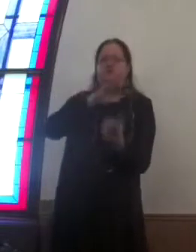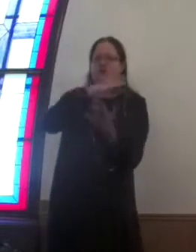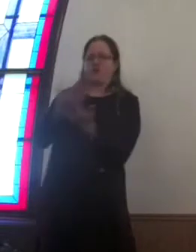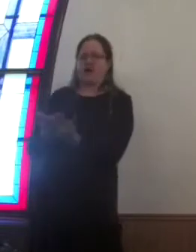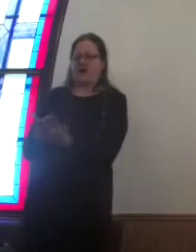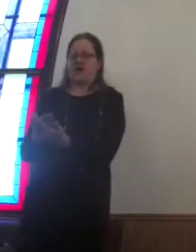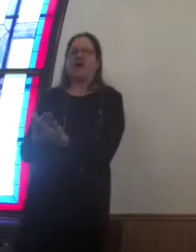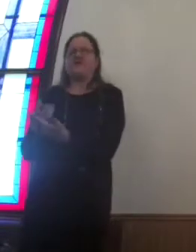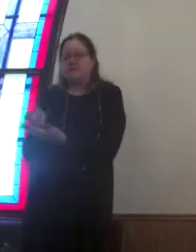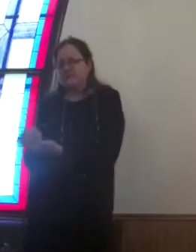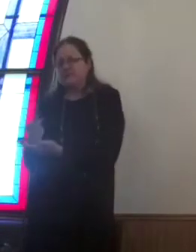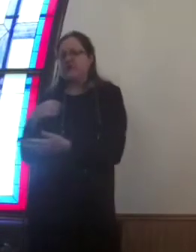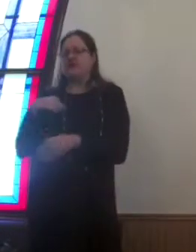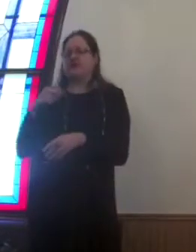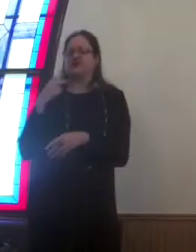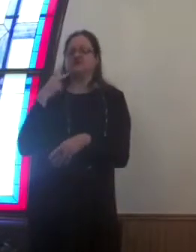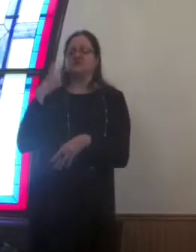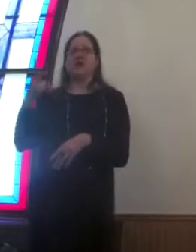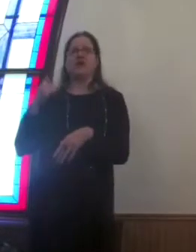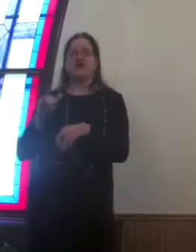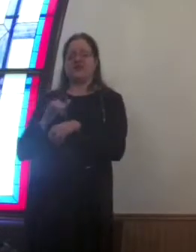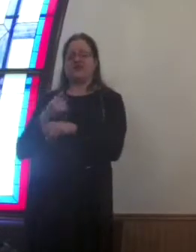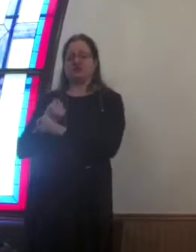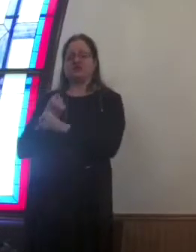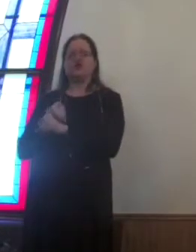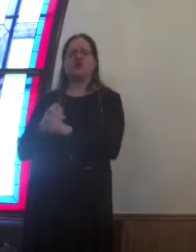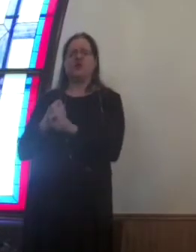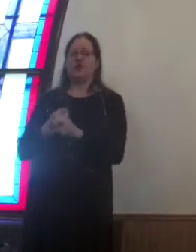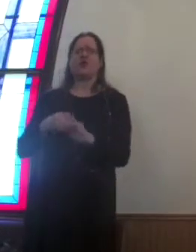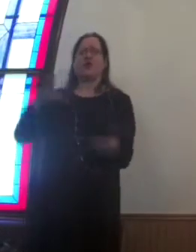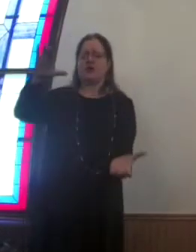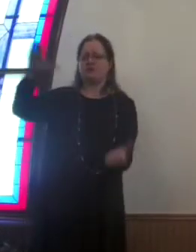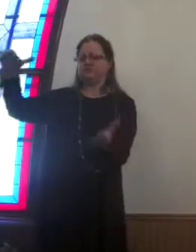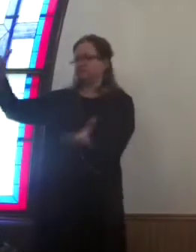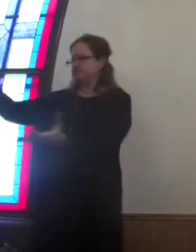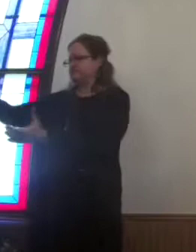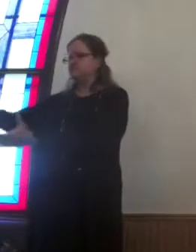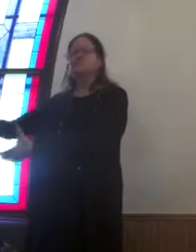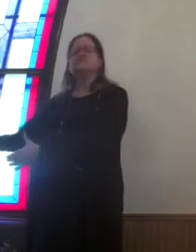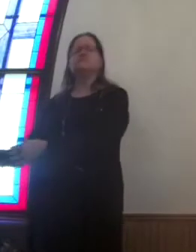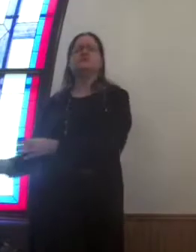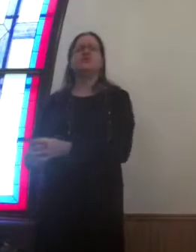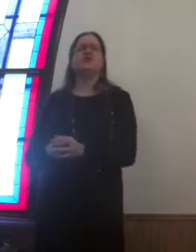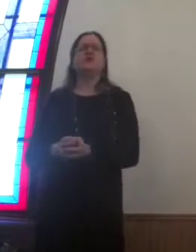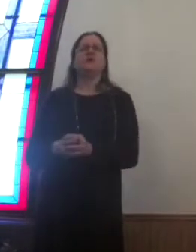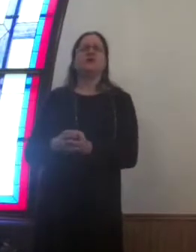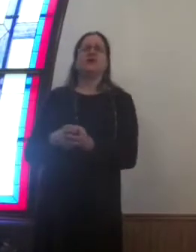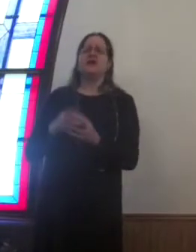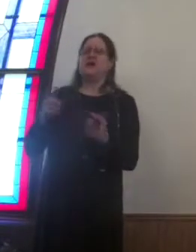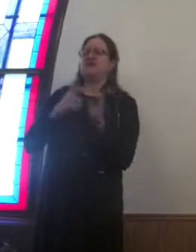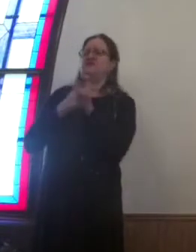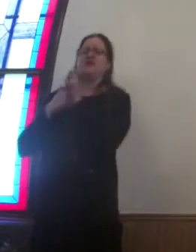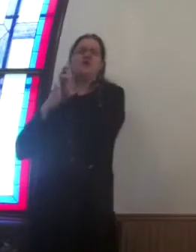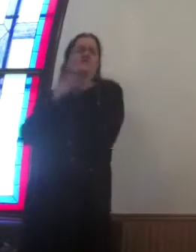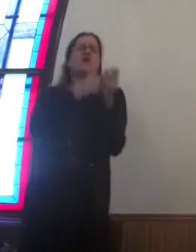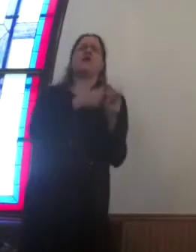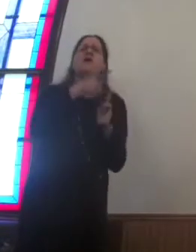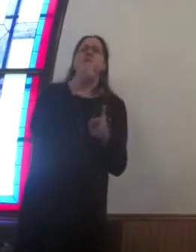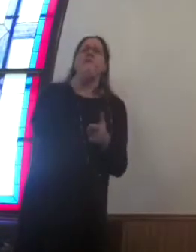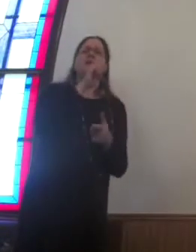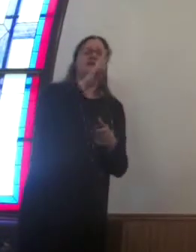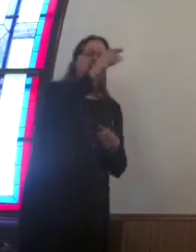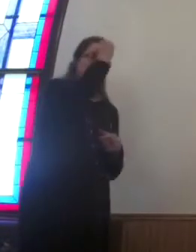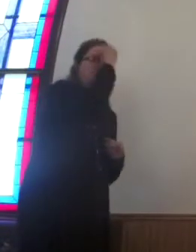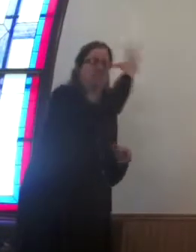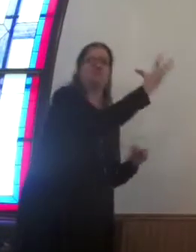first. And finding that stone had been rolled away from the tomb as she ran to tell Peter and the other